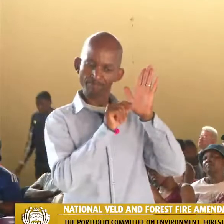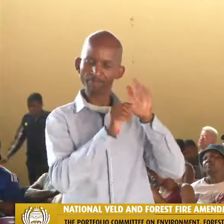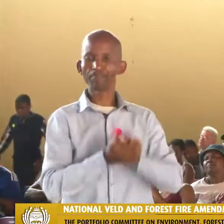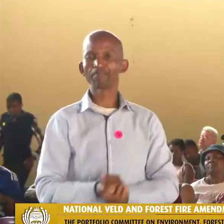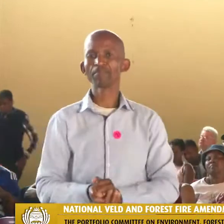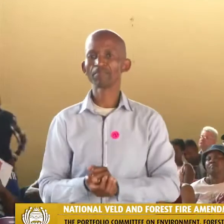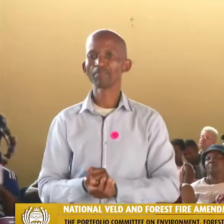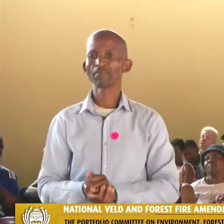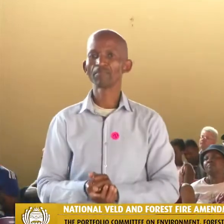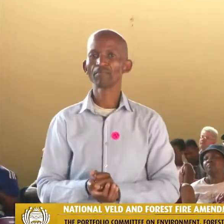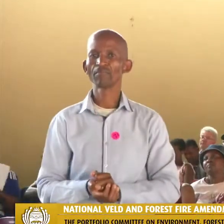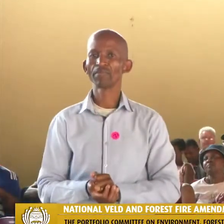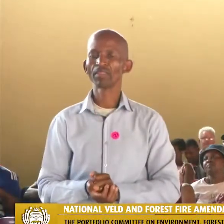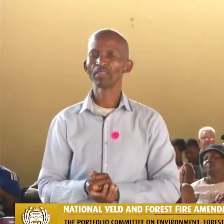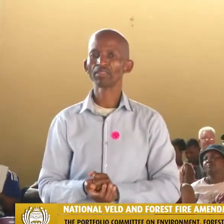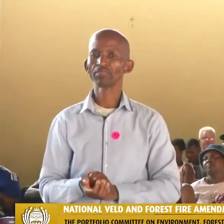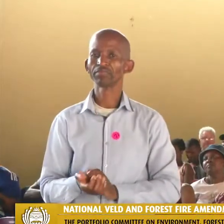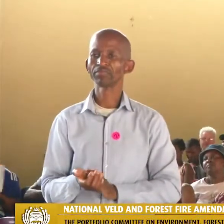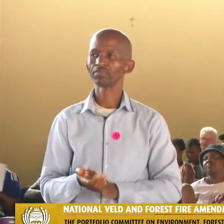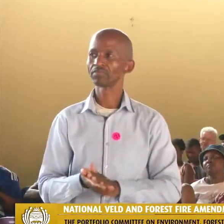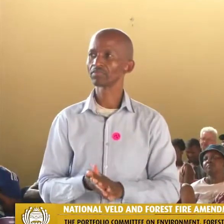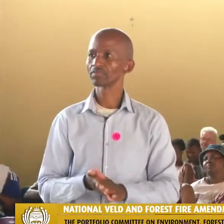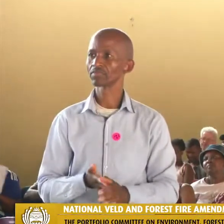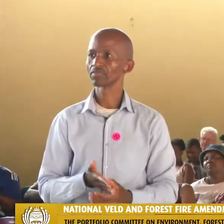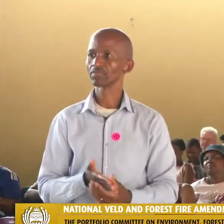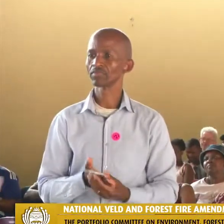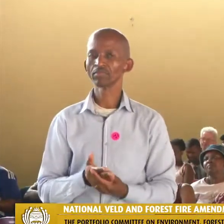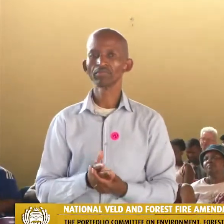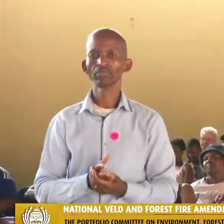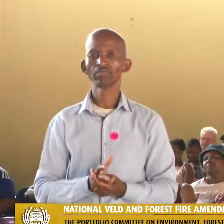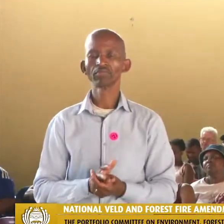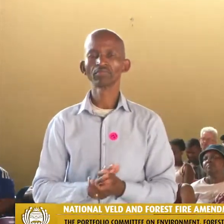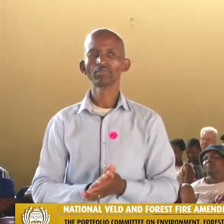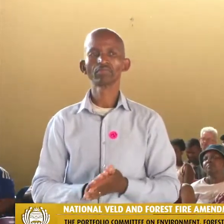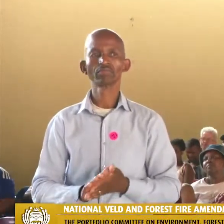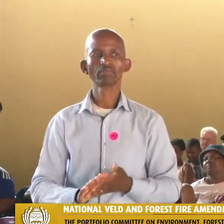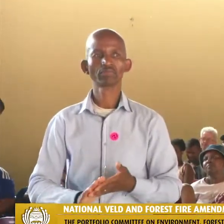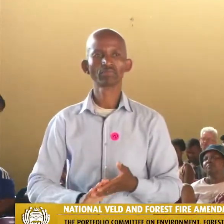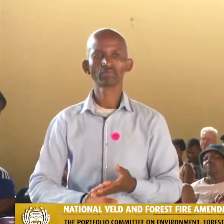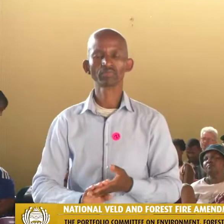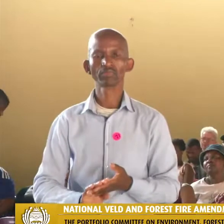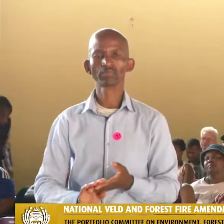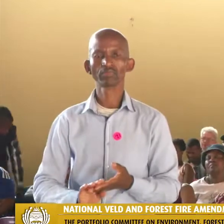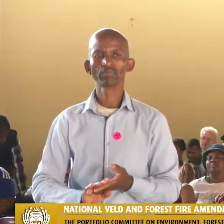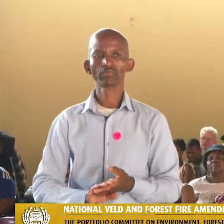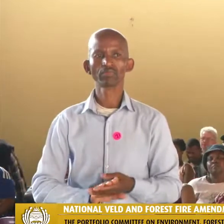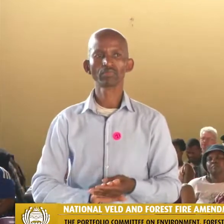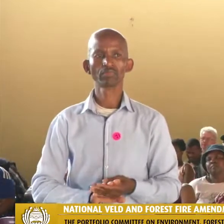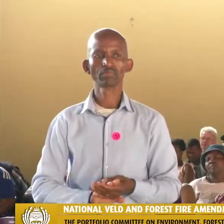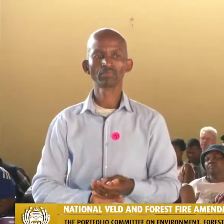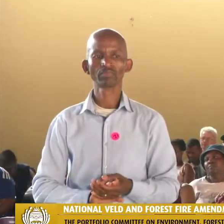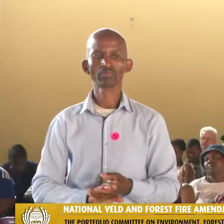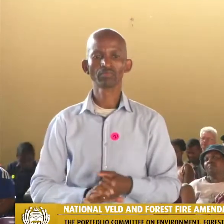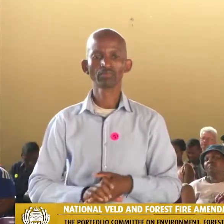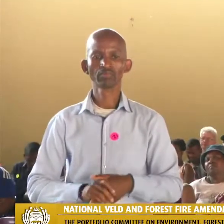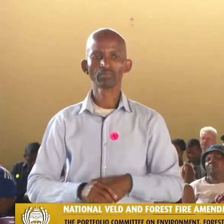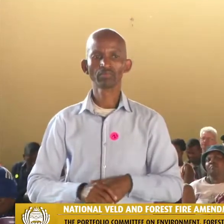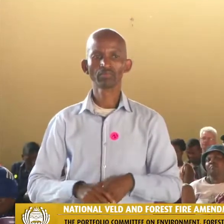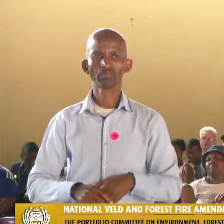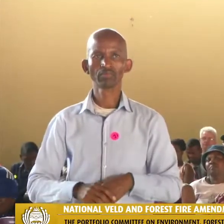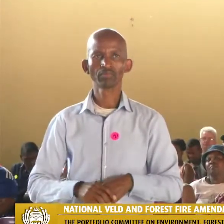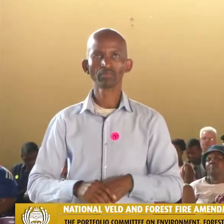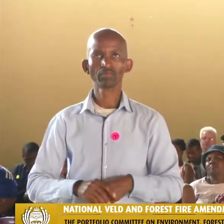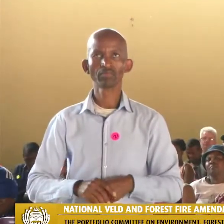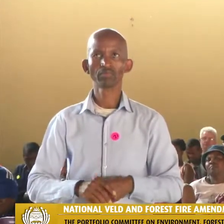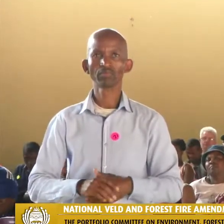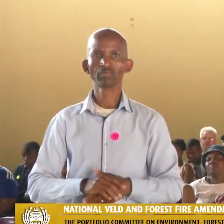Ra lemoga gore go na le dikgwetlho tse le nang le tsone tse malebana le kabelo ya ditirelo jaaka motlakase, metsi, jalo le jalo.